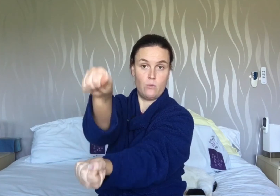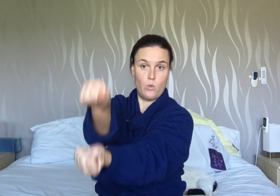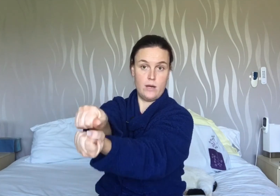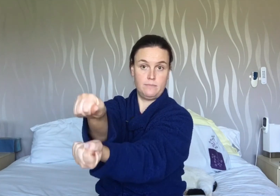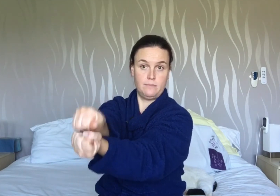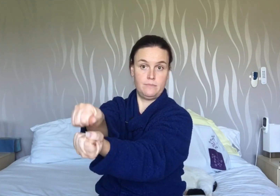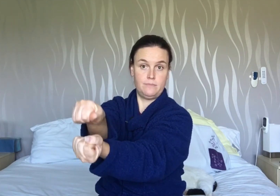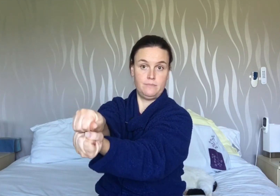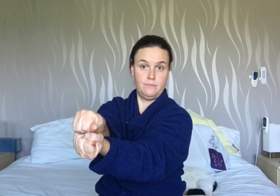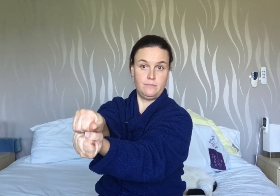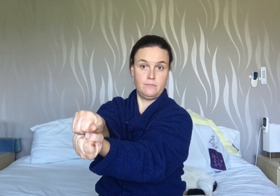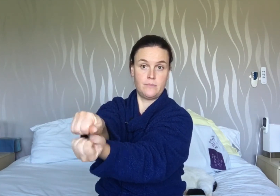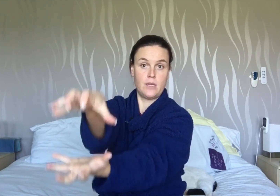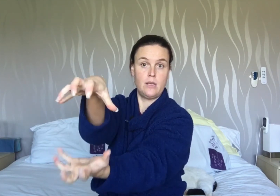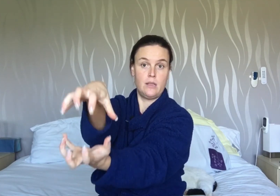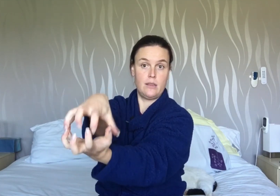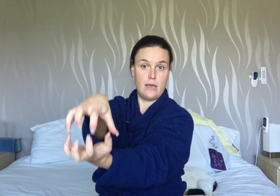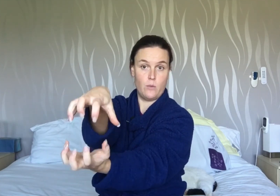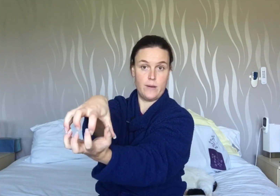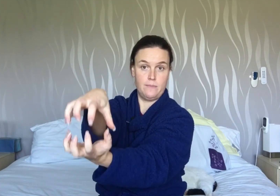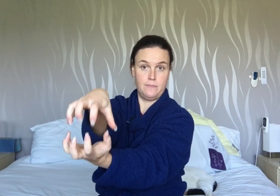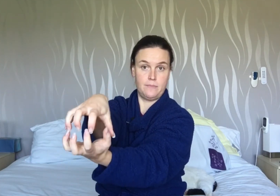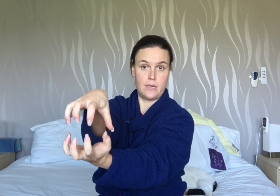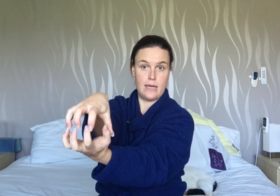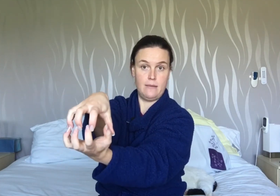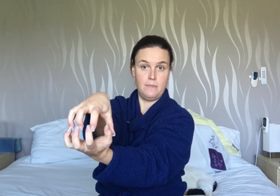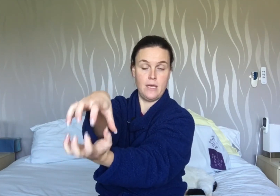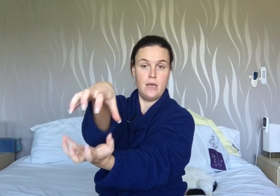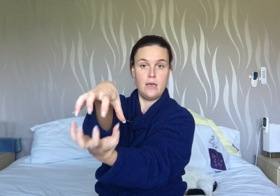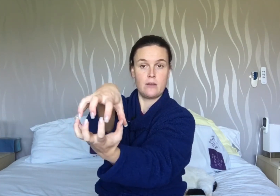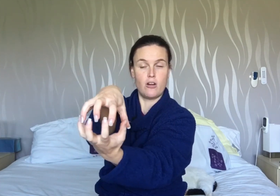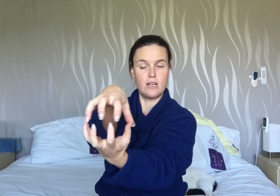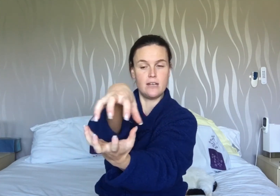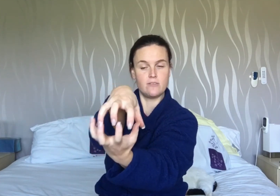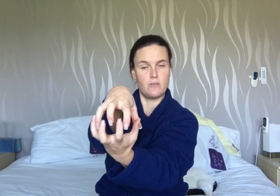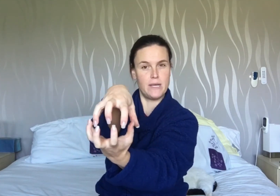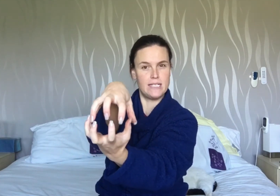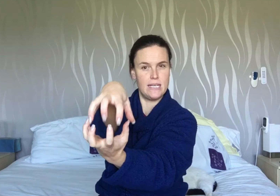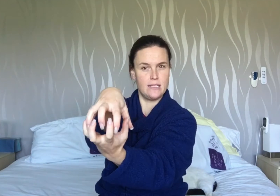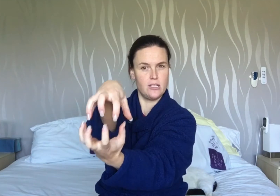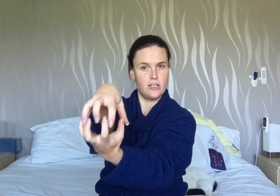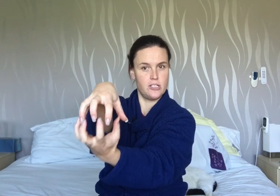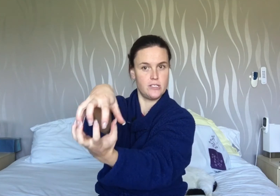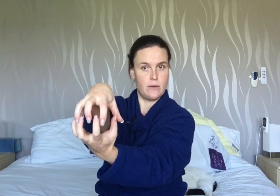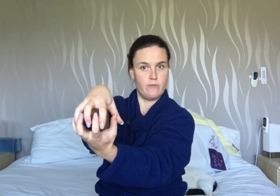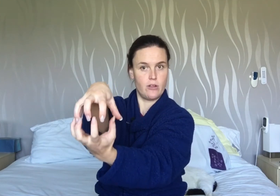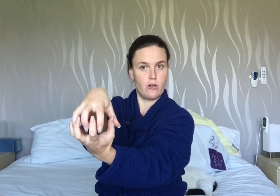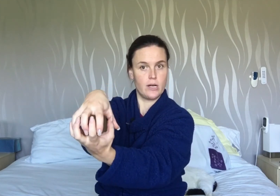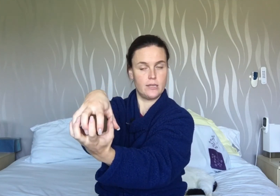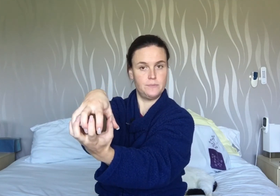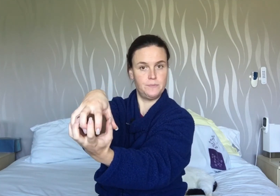One, the other one, okay? Crocodile's got bigger teeth, so you could use that one for the crocodile.